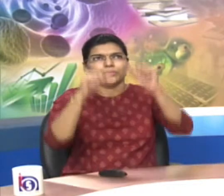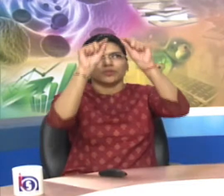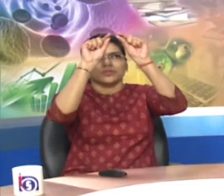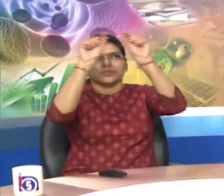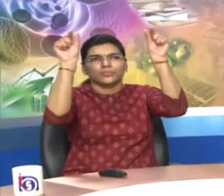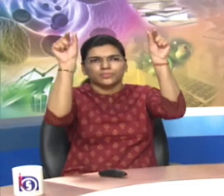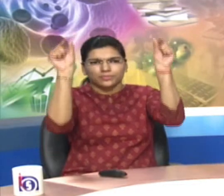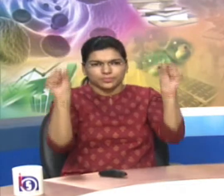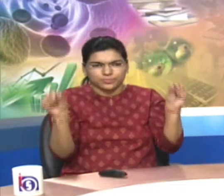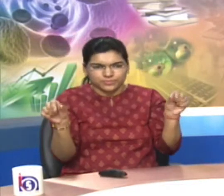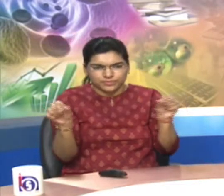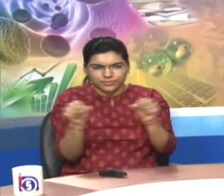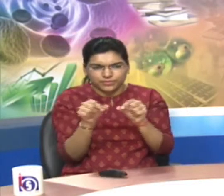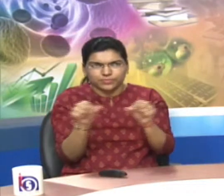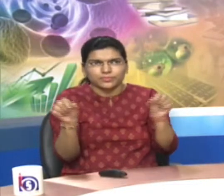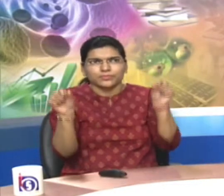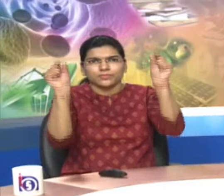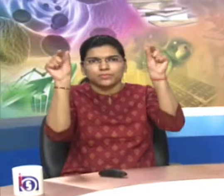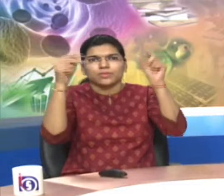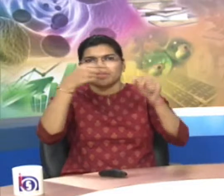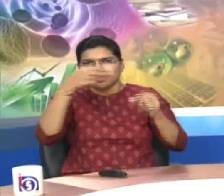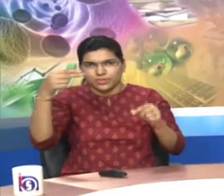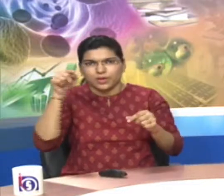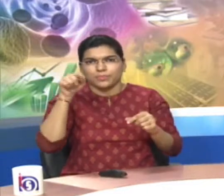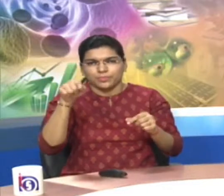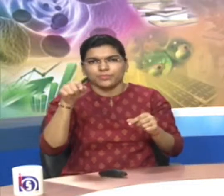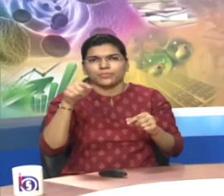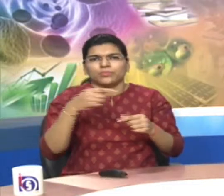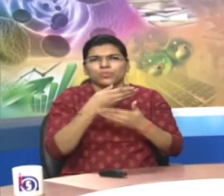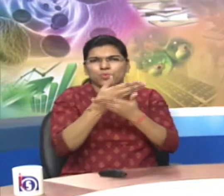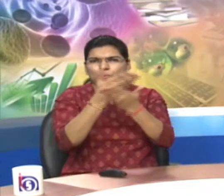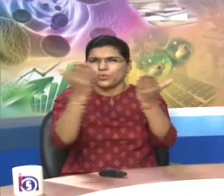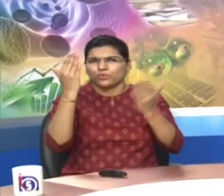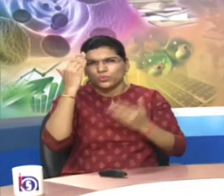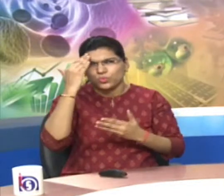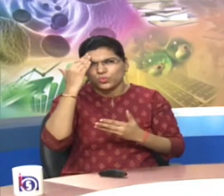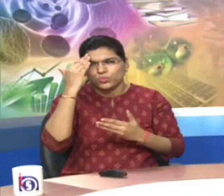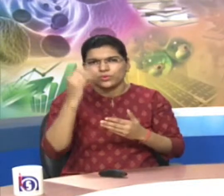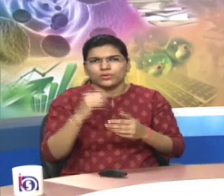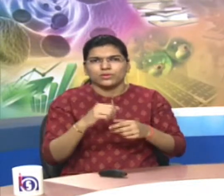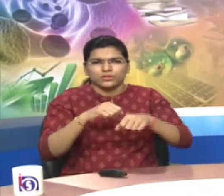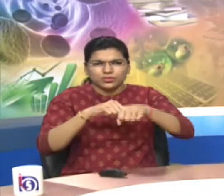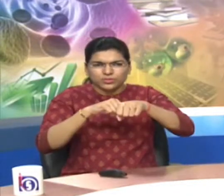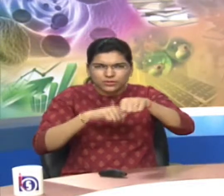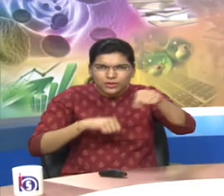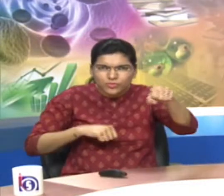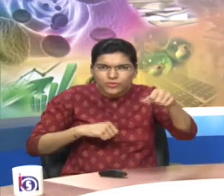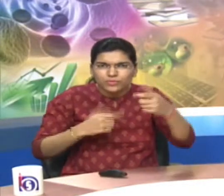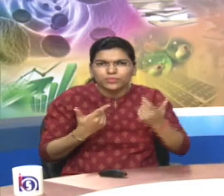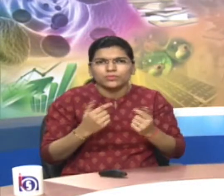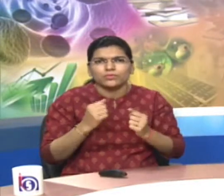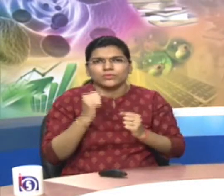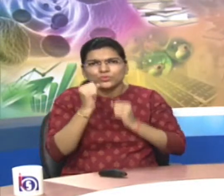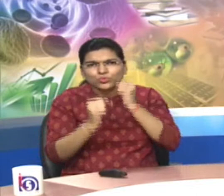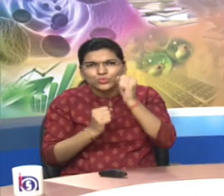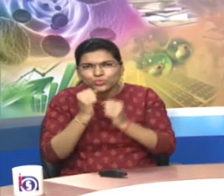The 8th word is border. You all know, for any